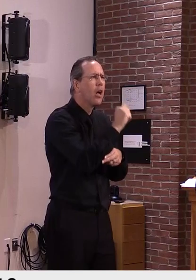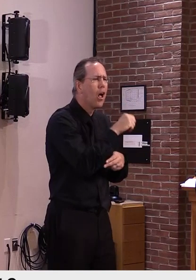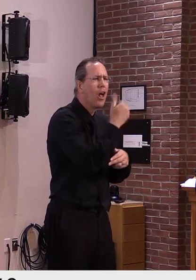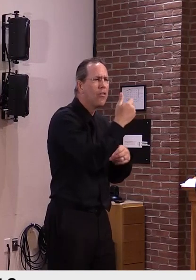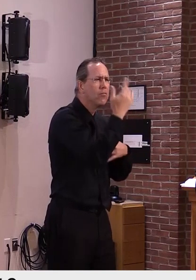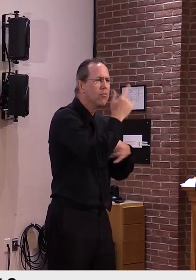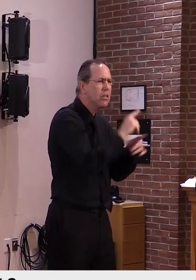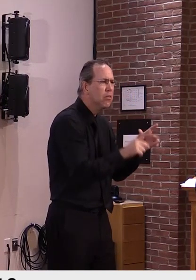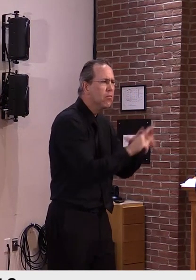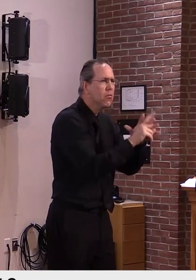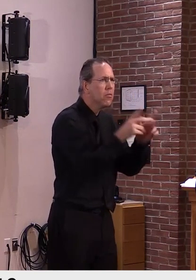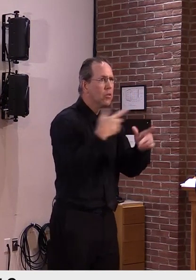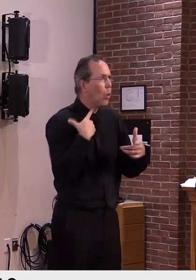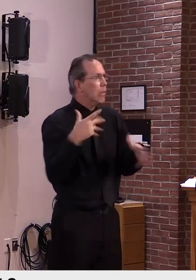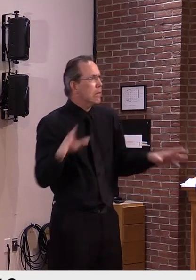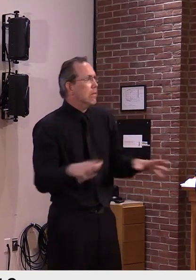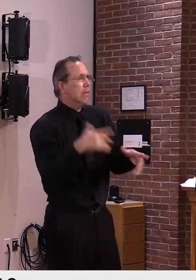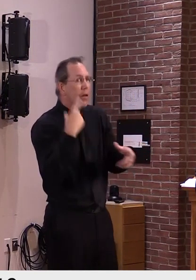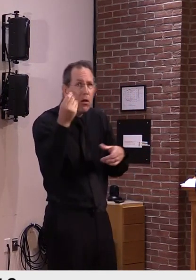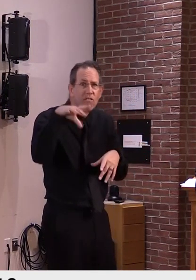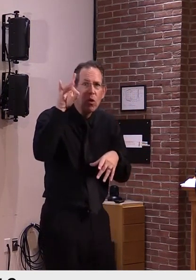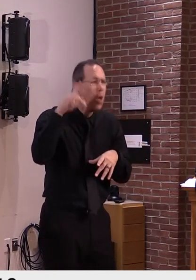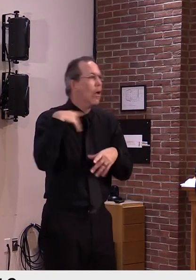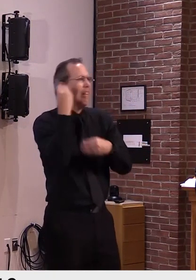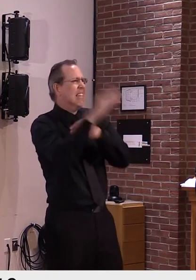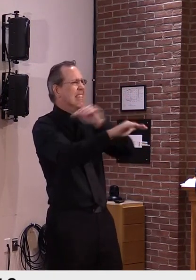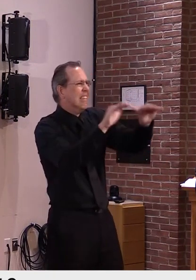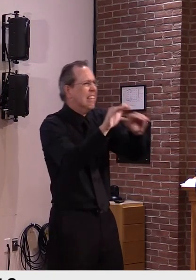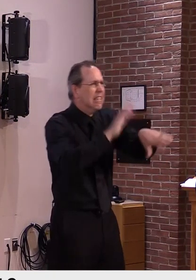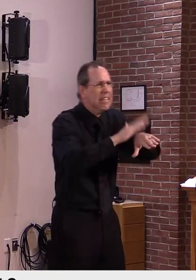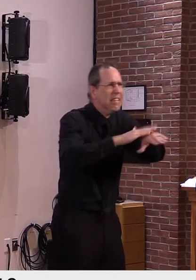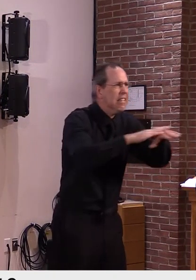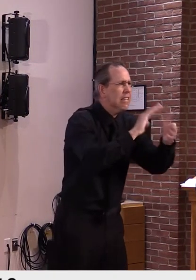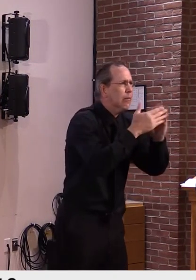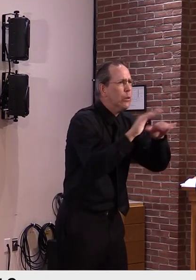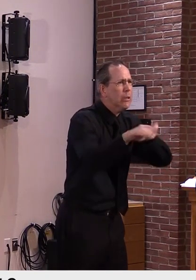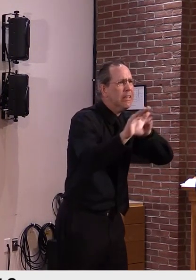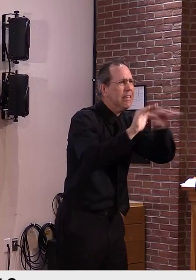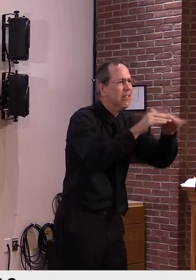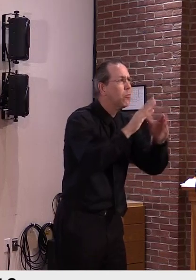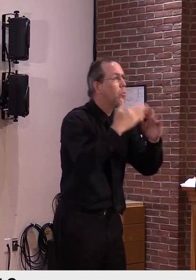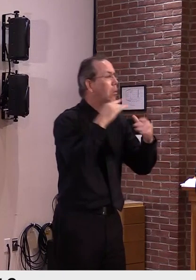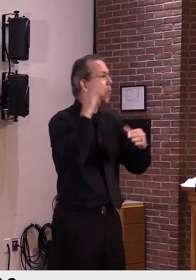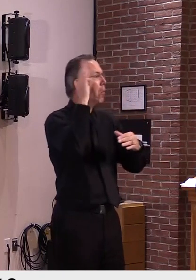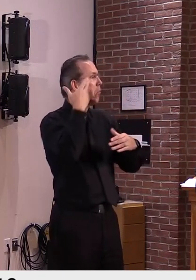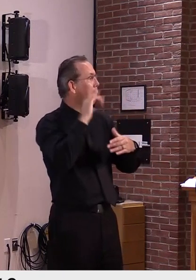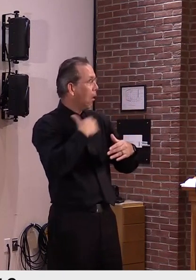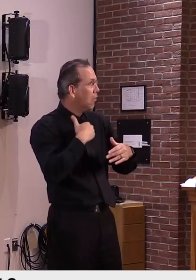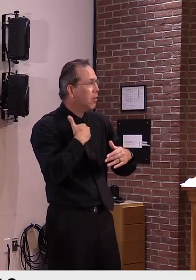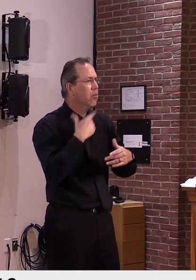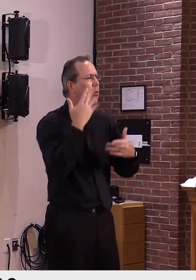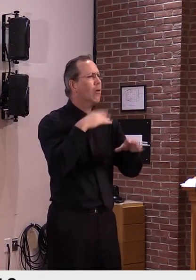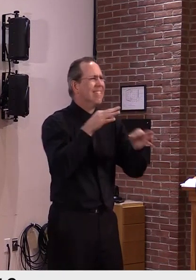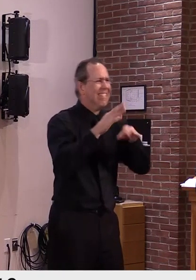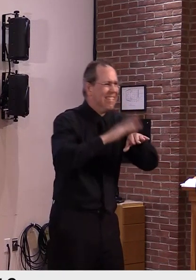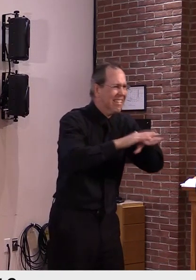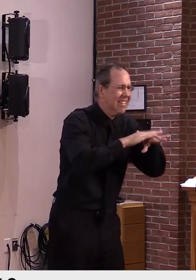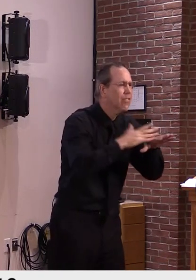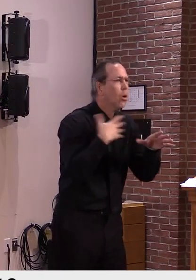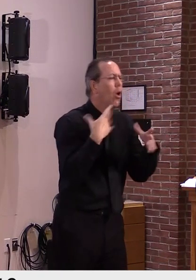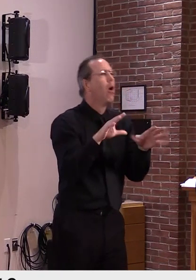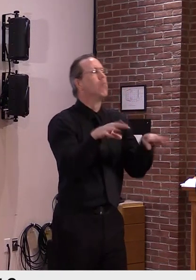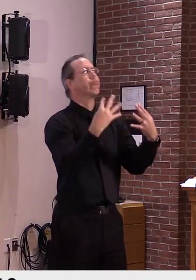So I'm confident Vermont can handle whatever the next issue might be. I'm hopeful that whatever the next